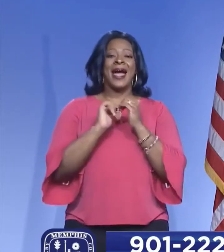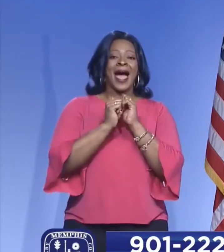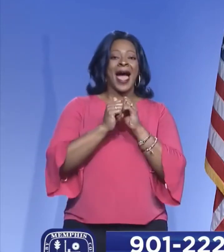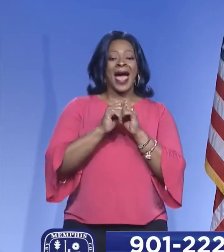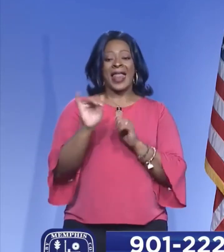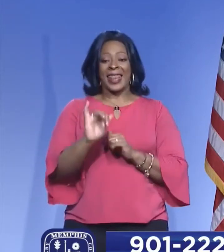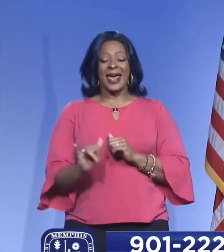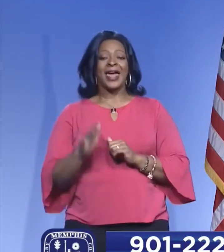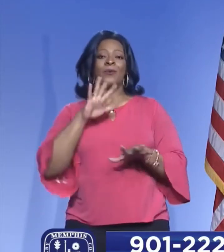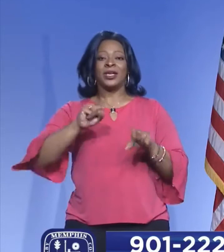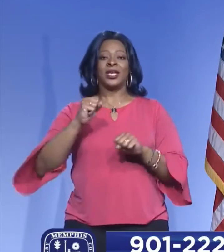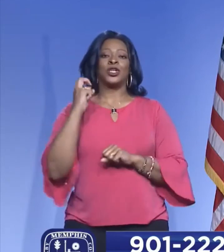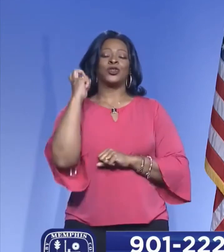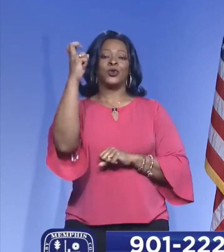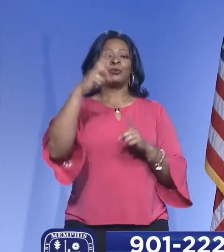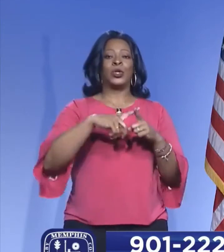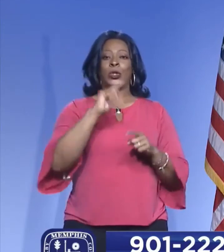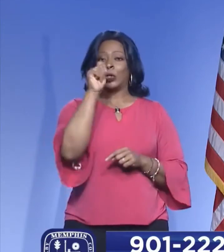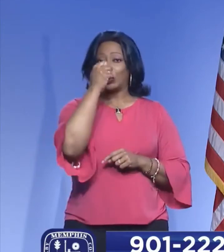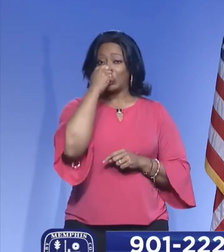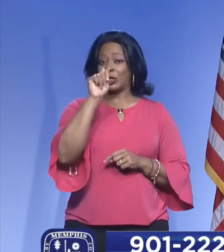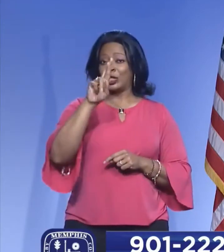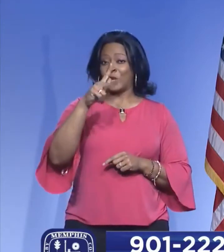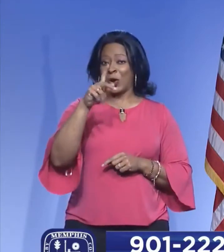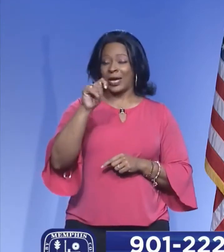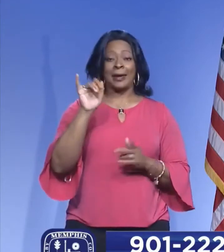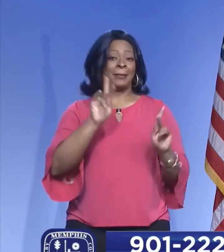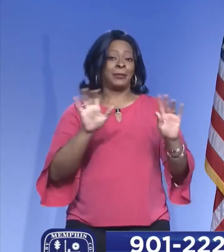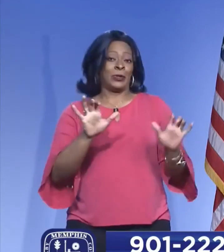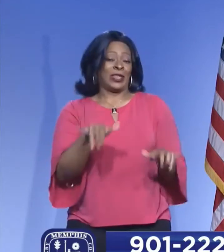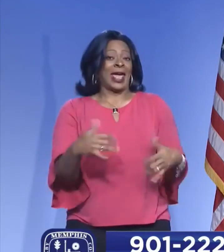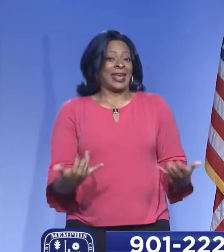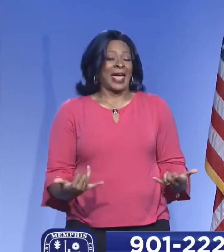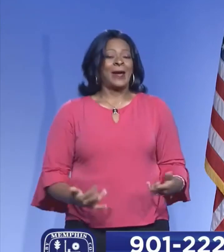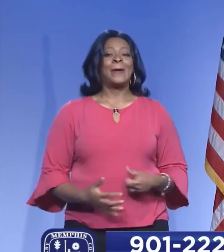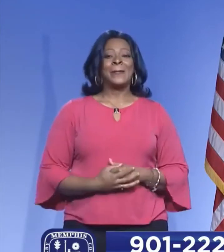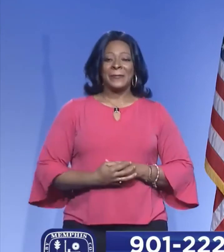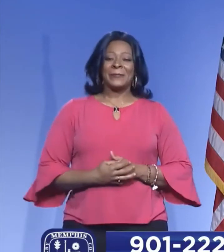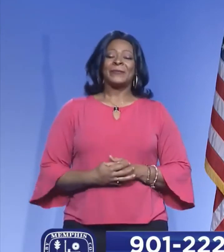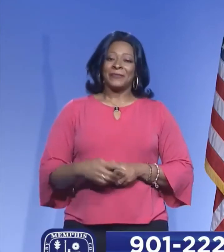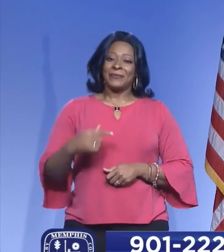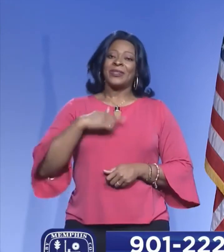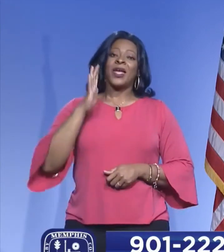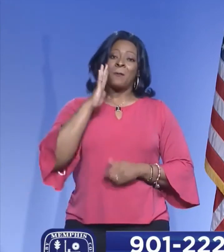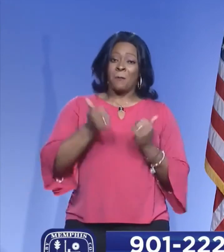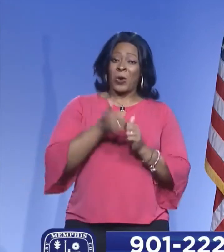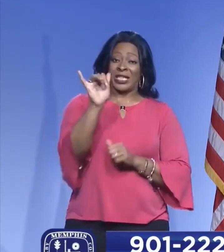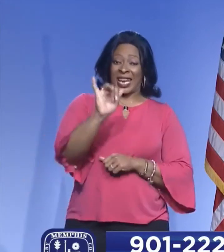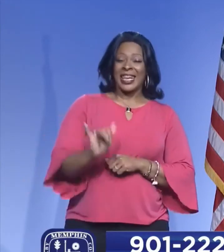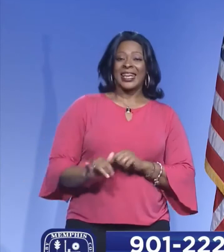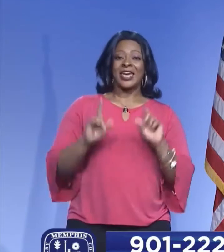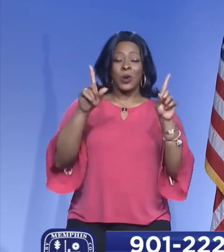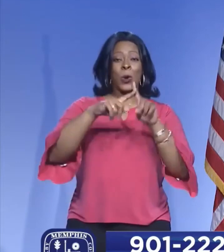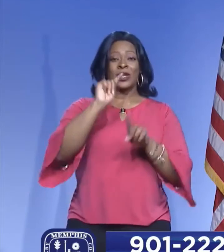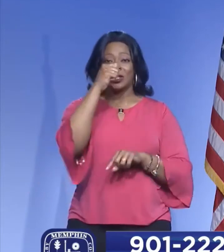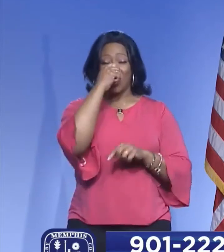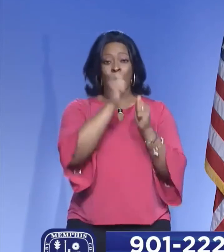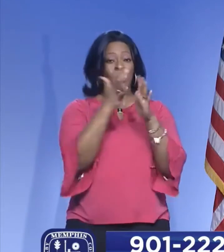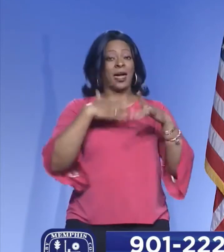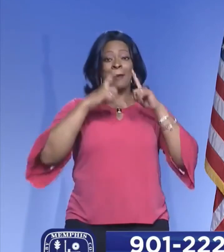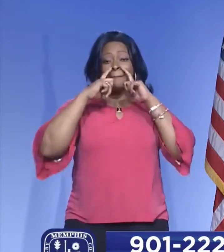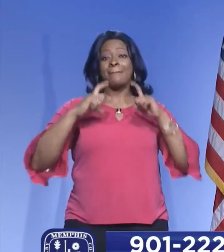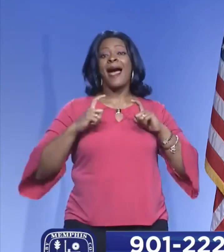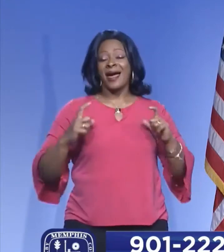likely take a trip or two to Target, because that's what people do. And I'll likely go to Target without my